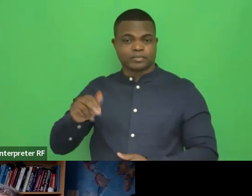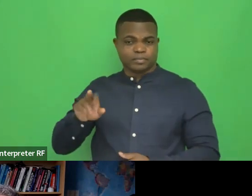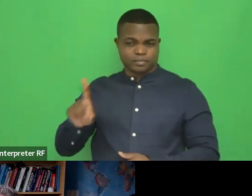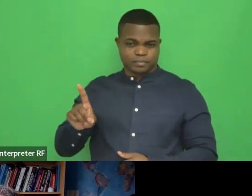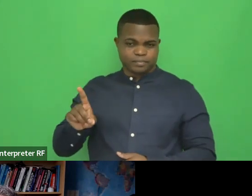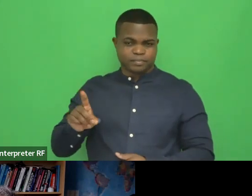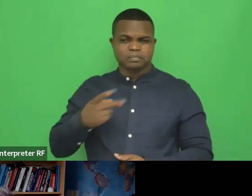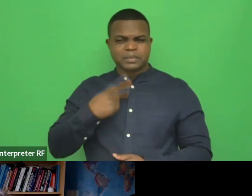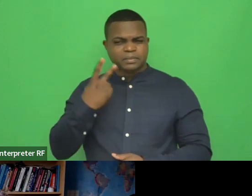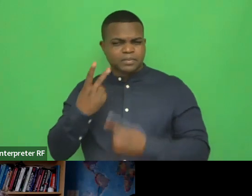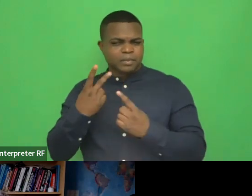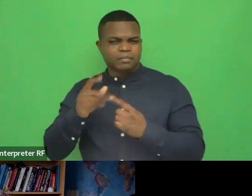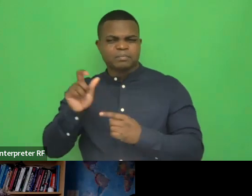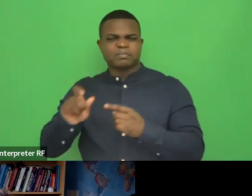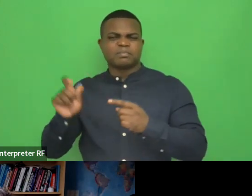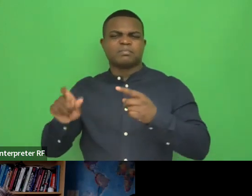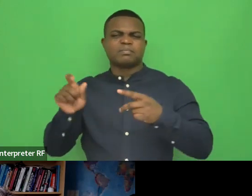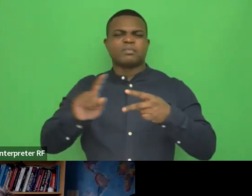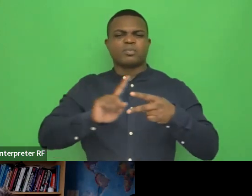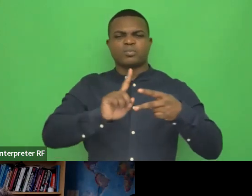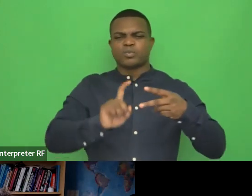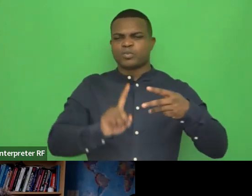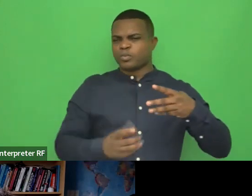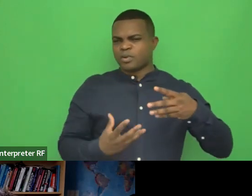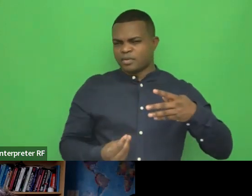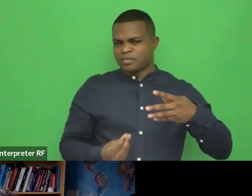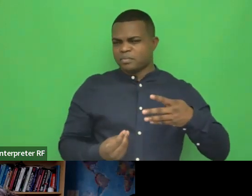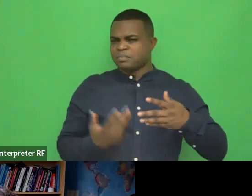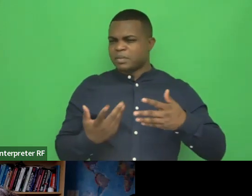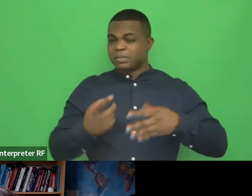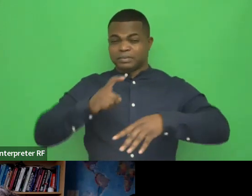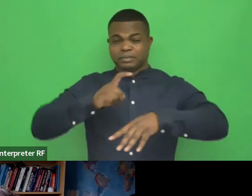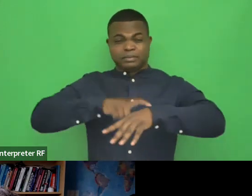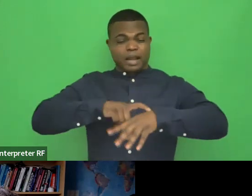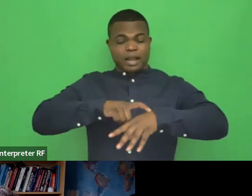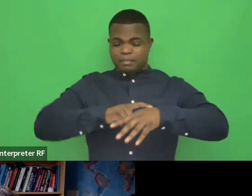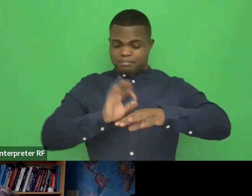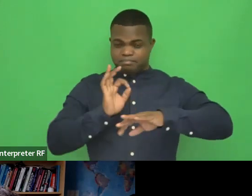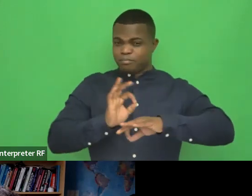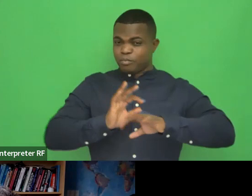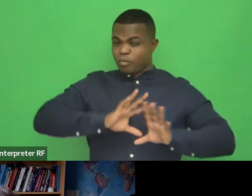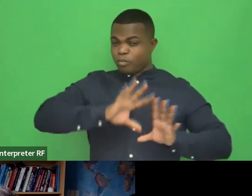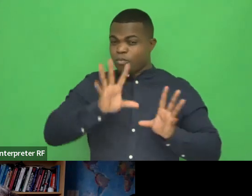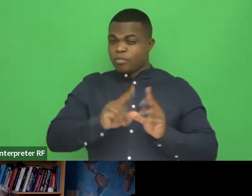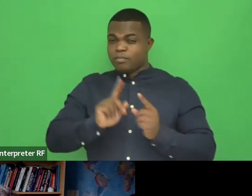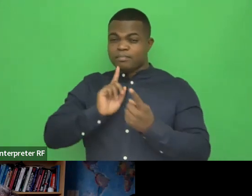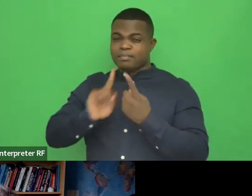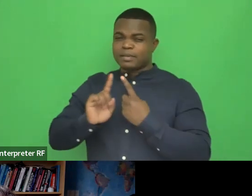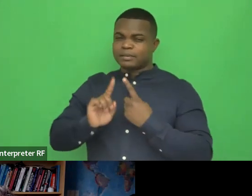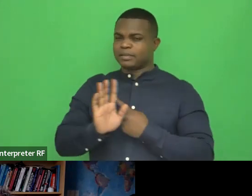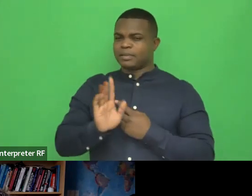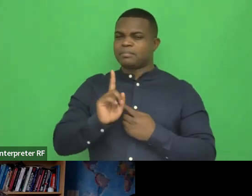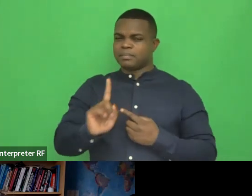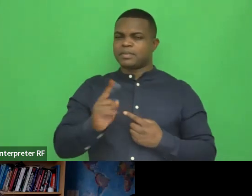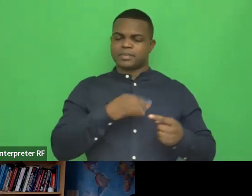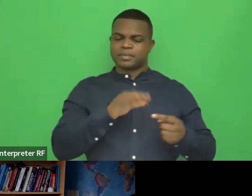from Maria. Is it possible to integrate this reader software into your website so